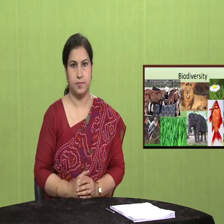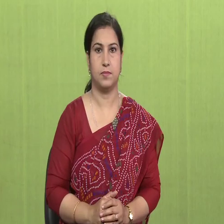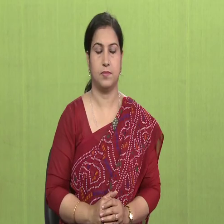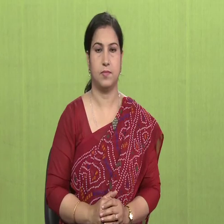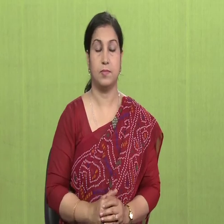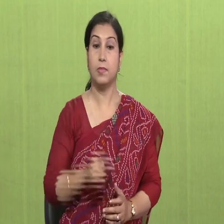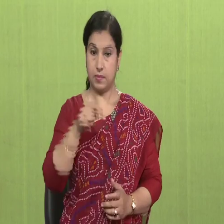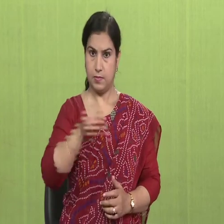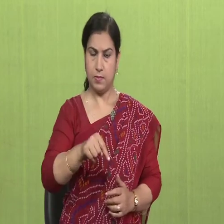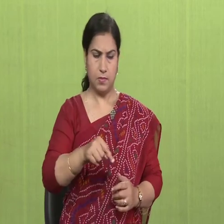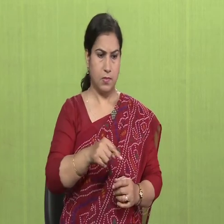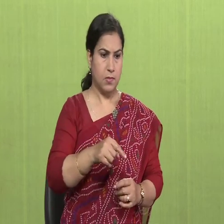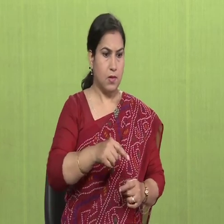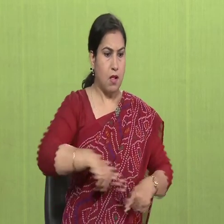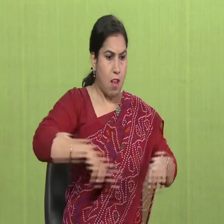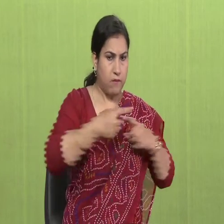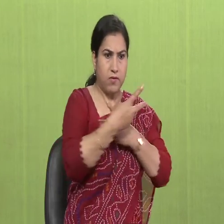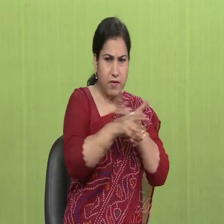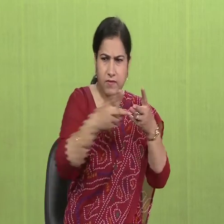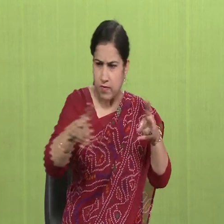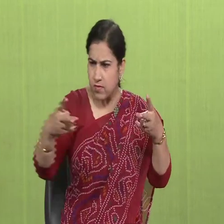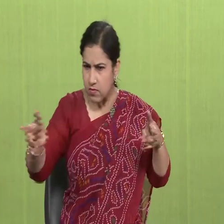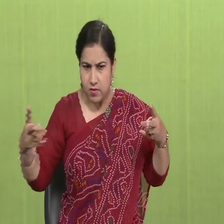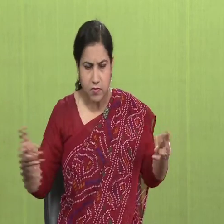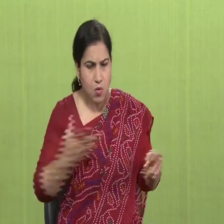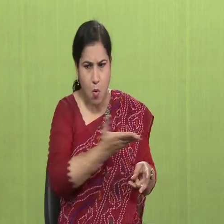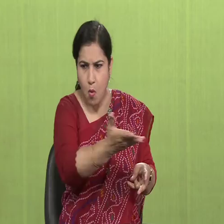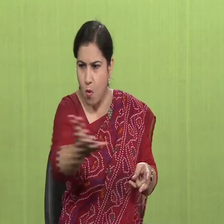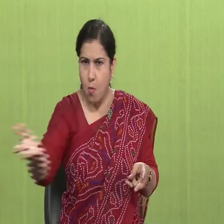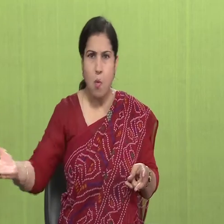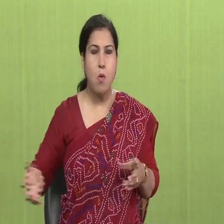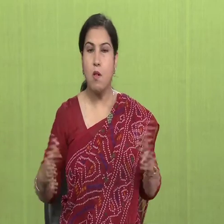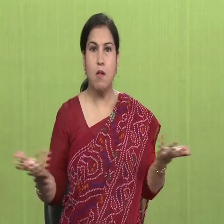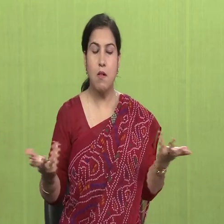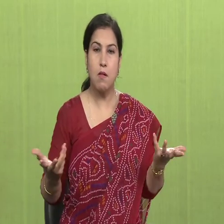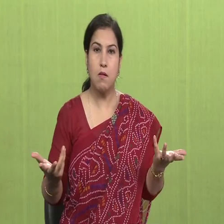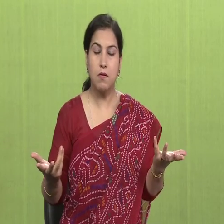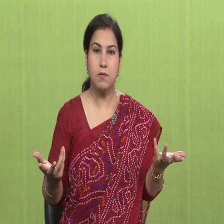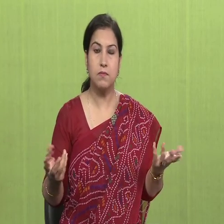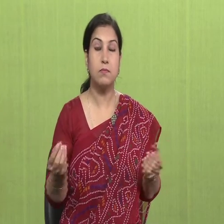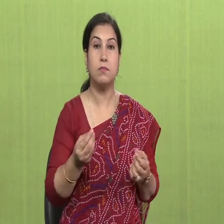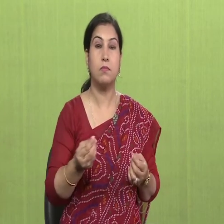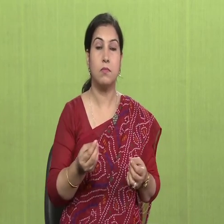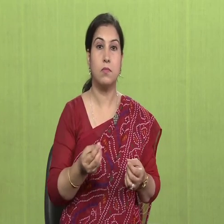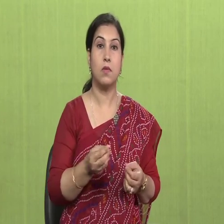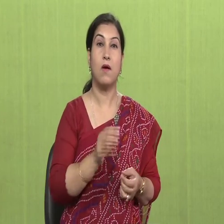This diversity of organisms is the product of more than 4